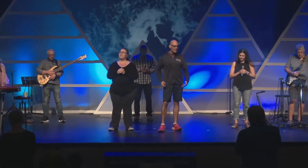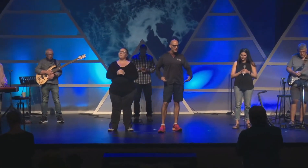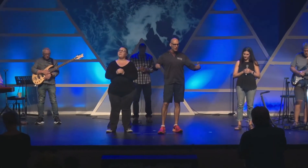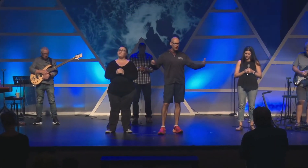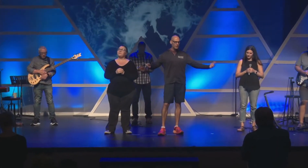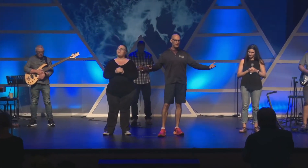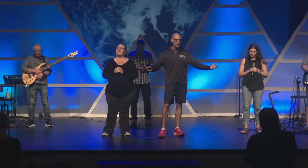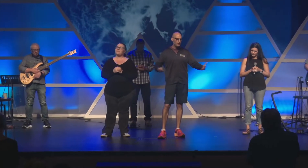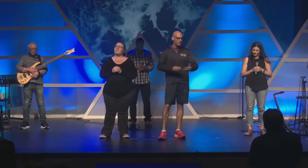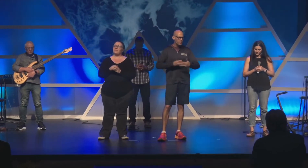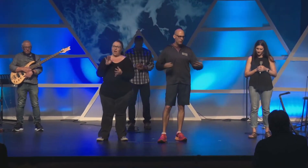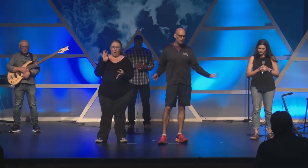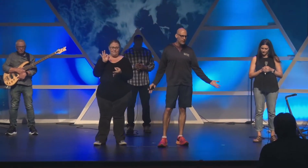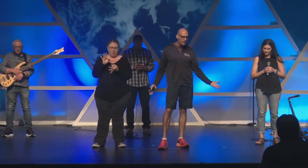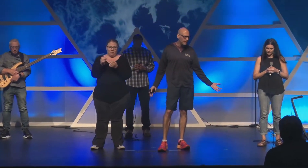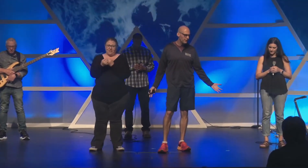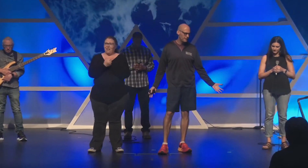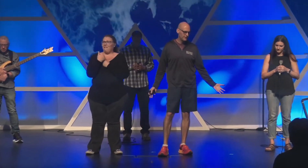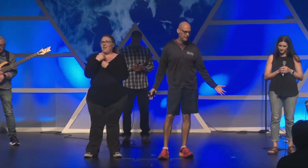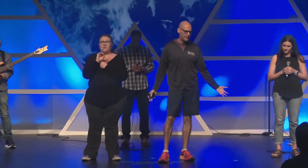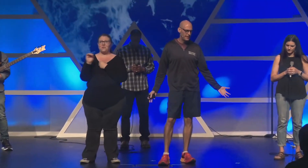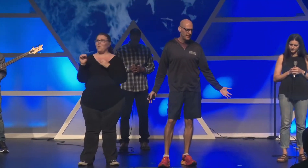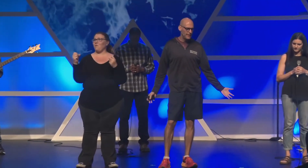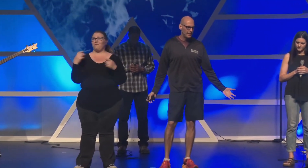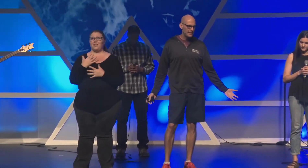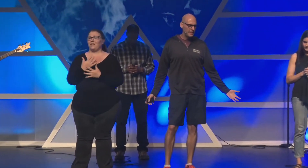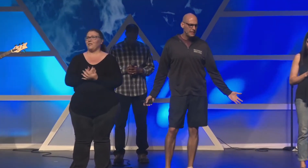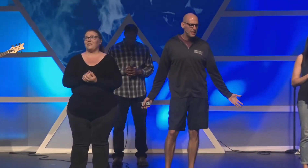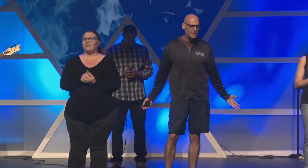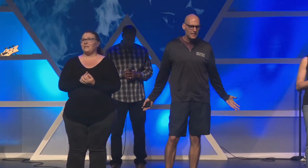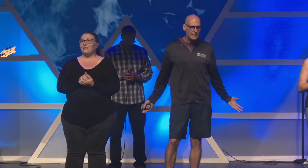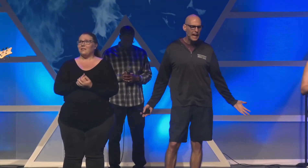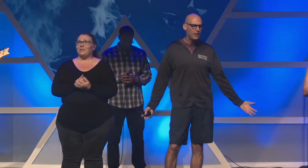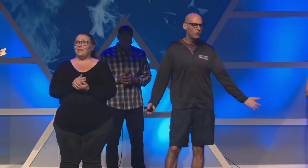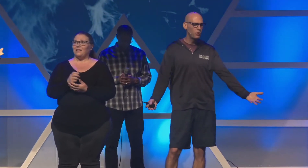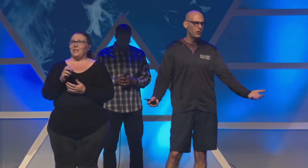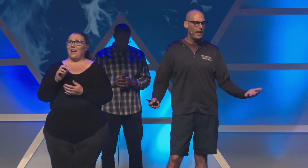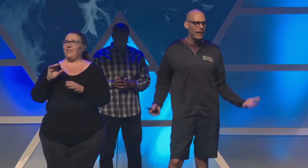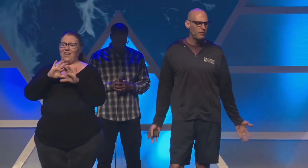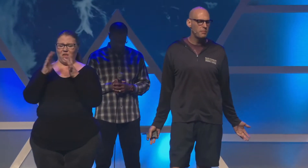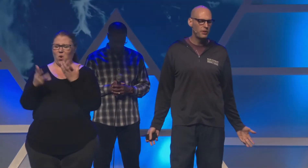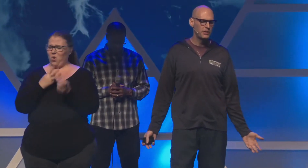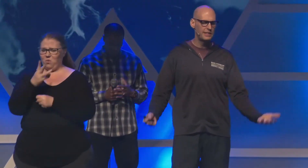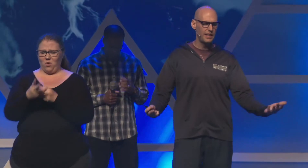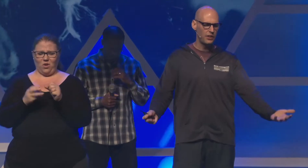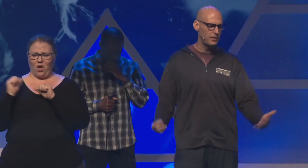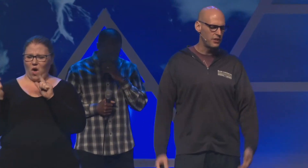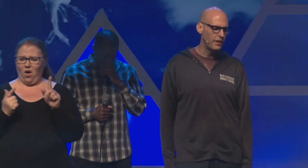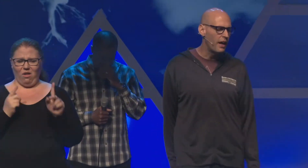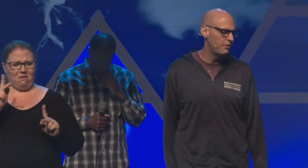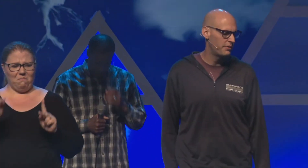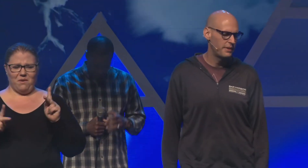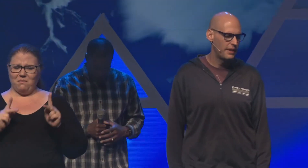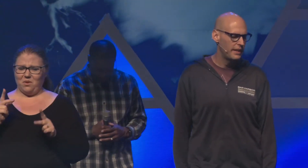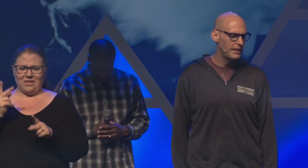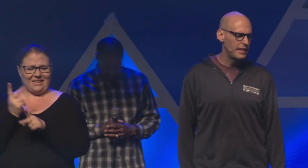That in perfect love there is no fear, and that this entire world, every person is held in your